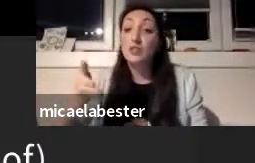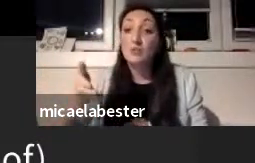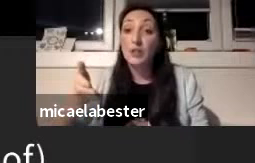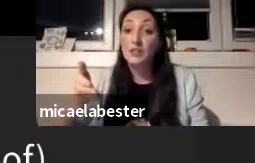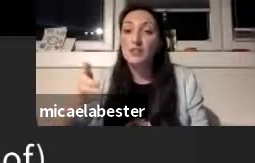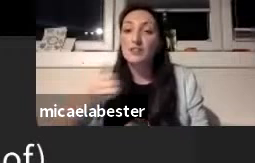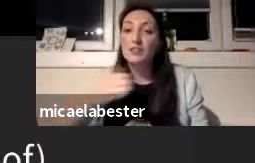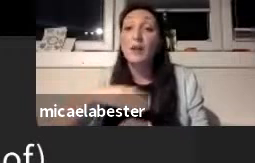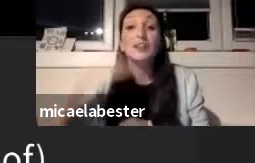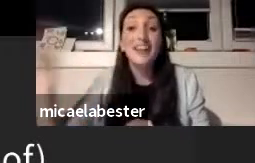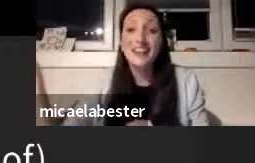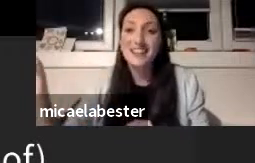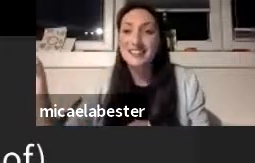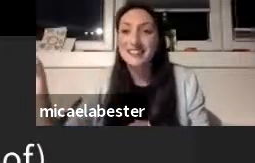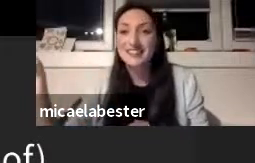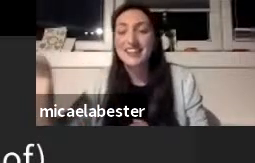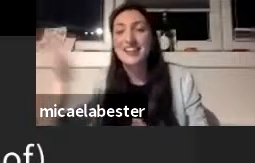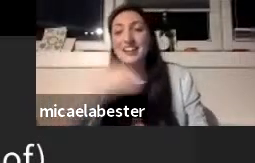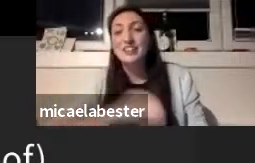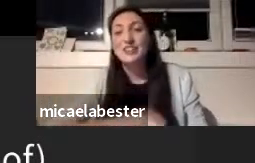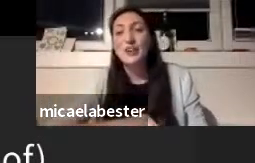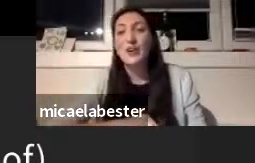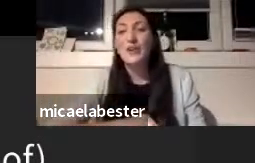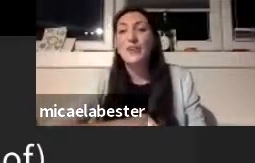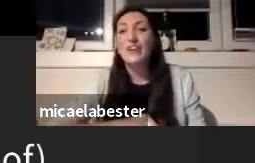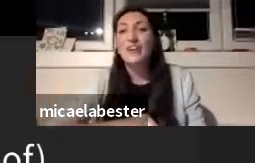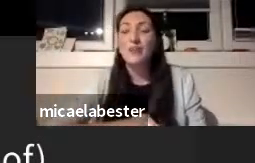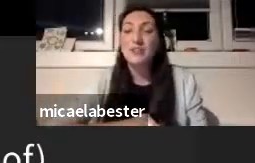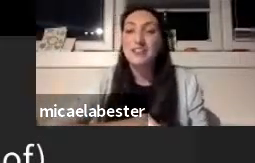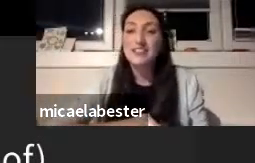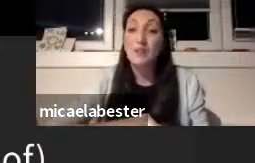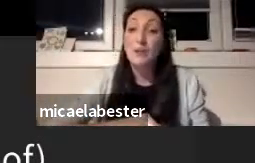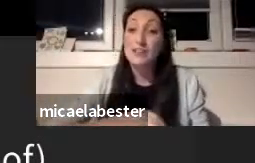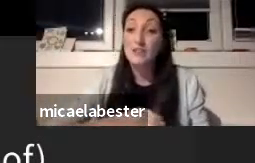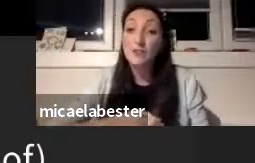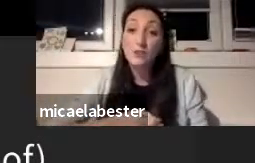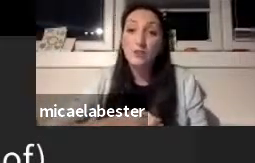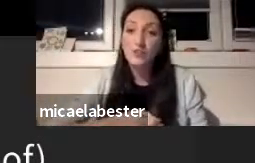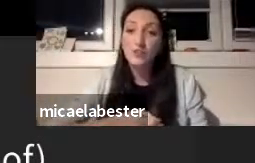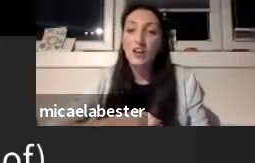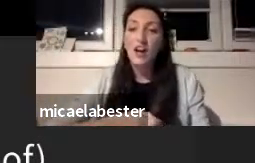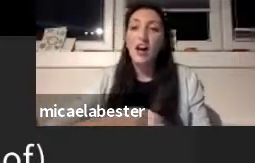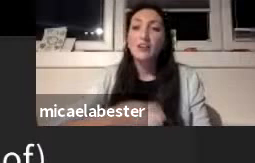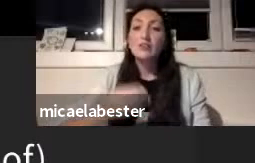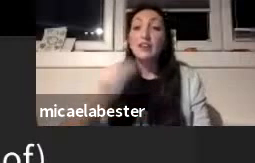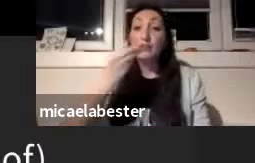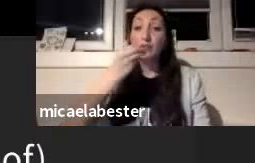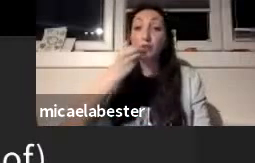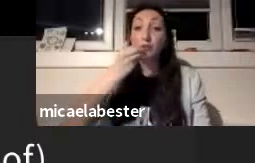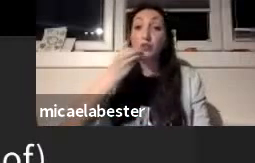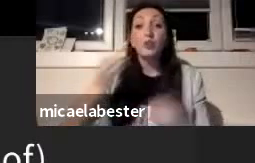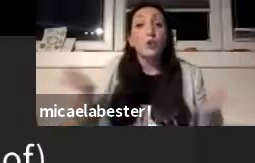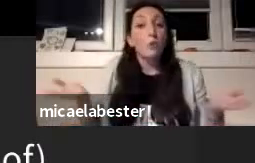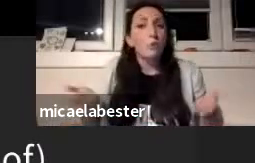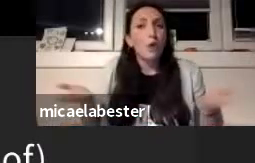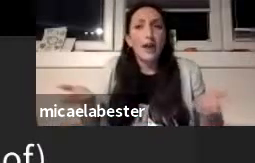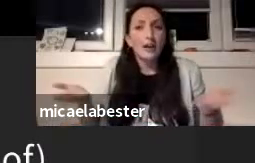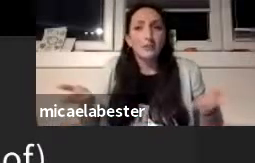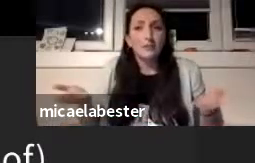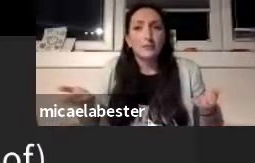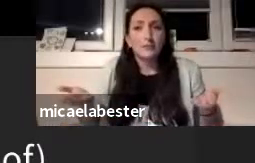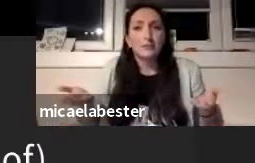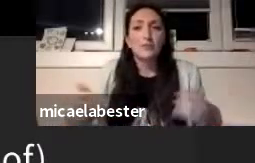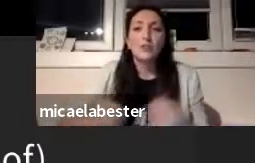And question words come at the end. So if I wanted to say, where's the food? I would say food,